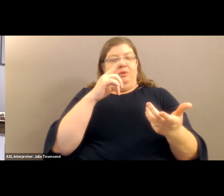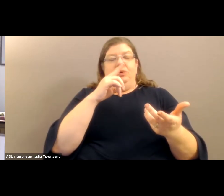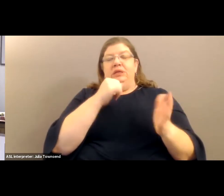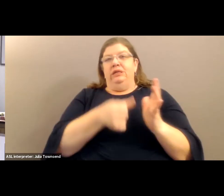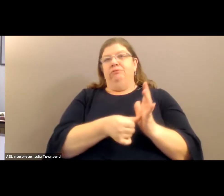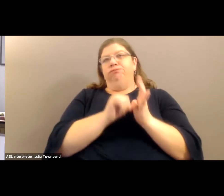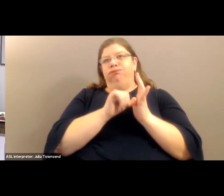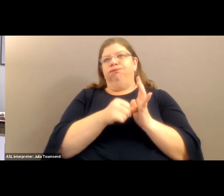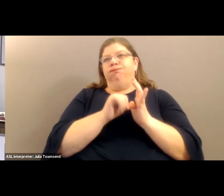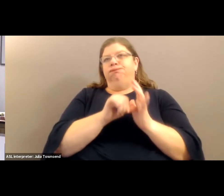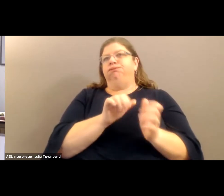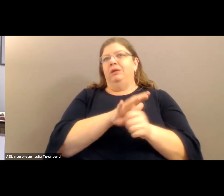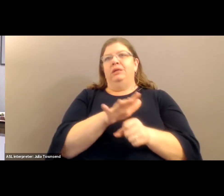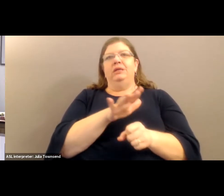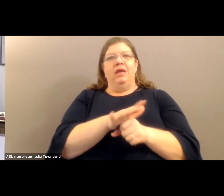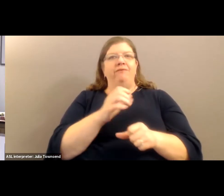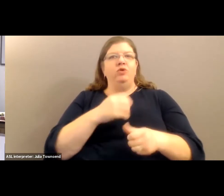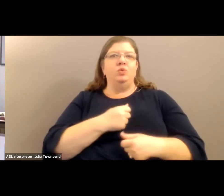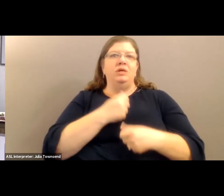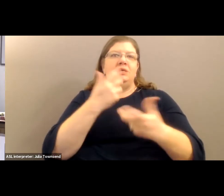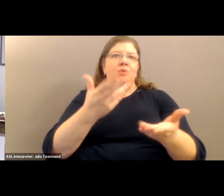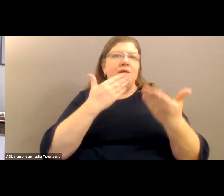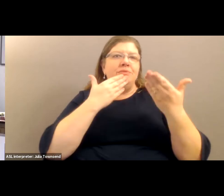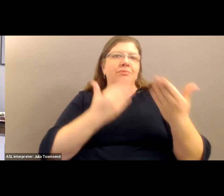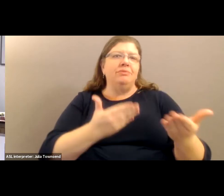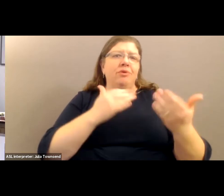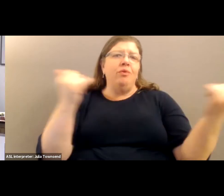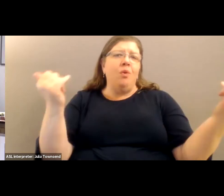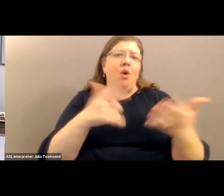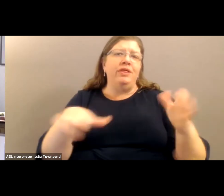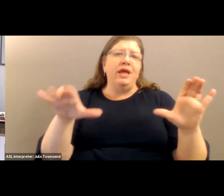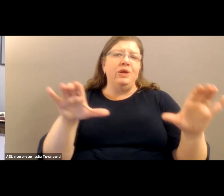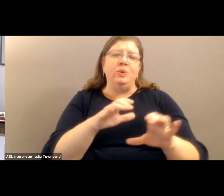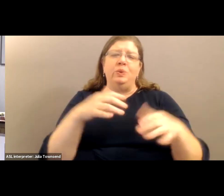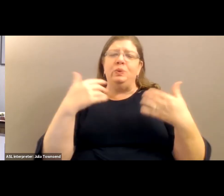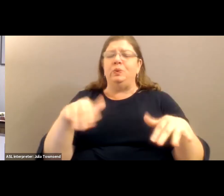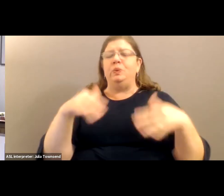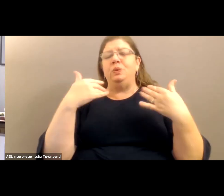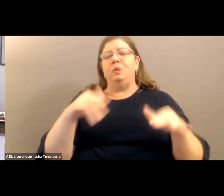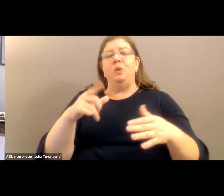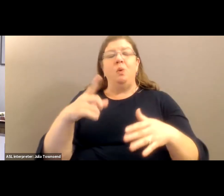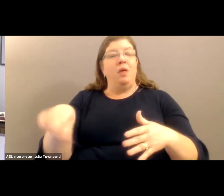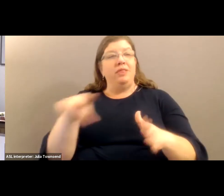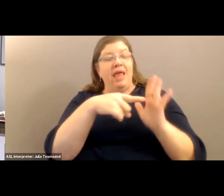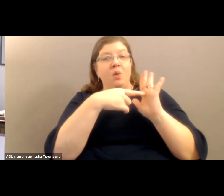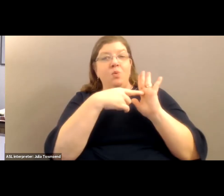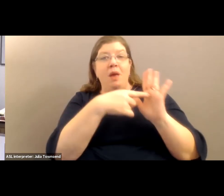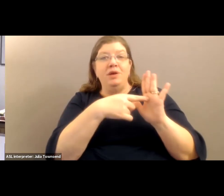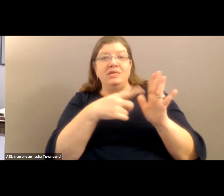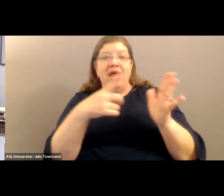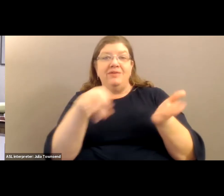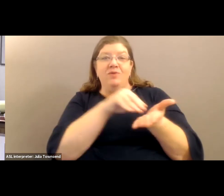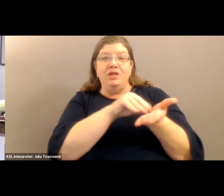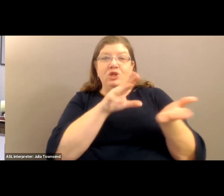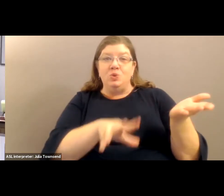can express enough gratitude for all that they do, that what they represent for the students.